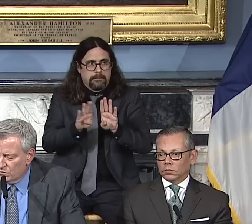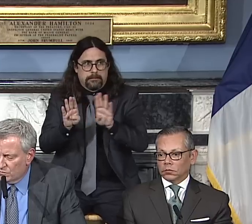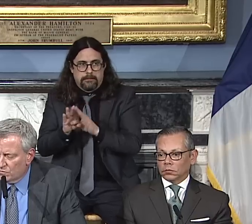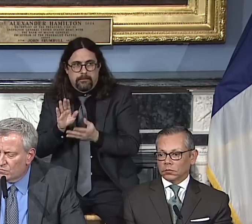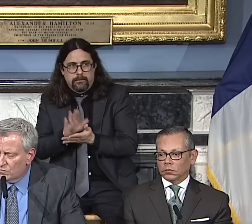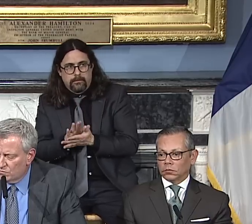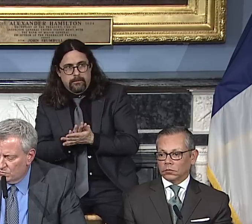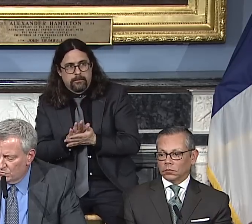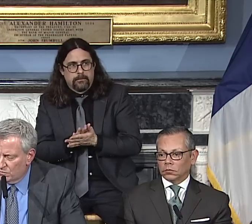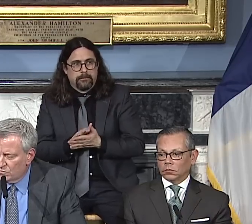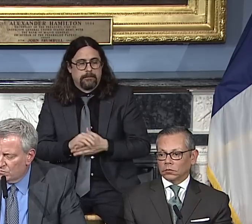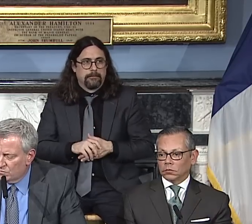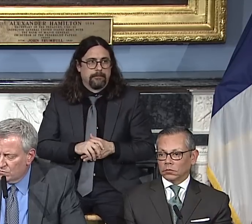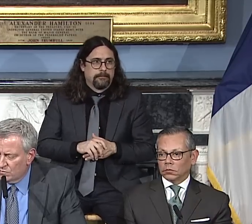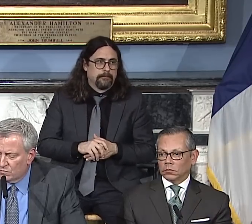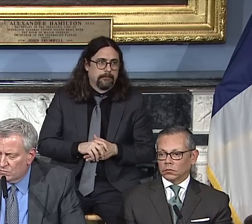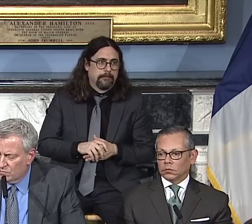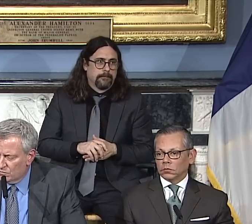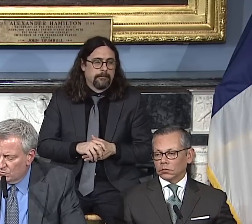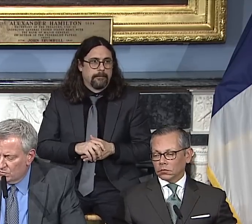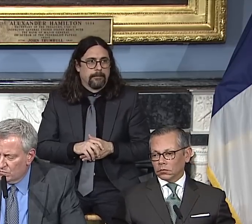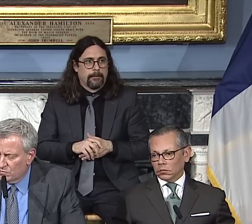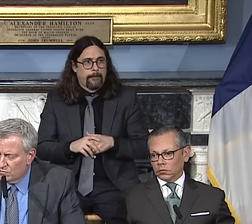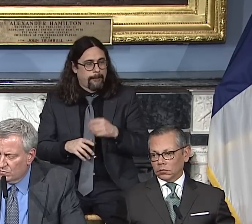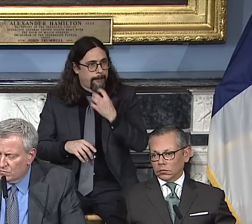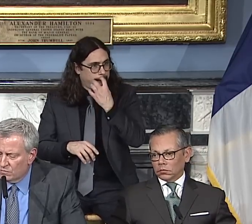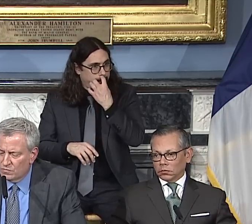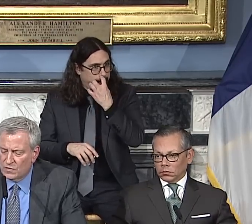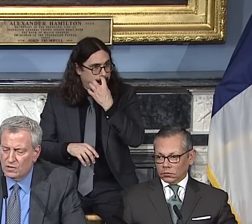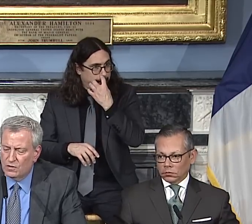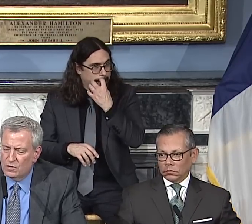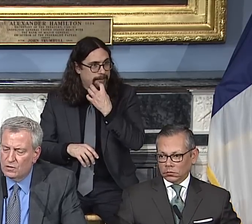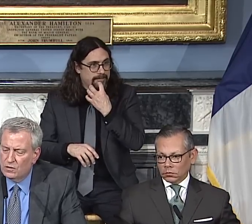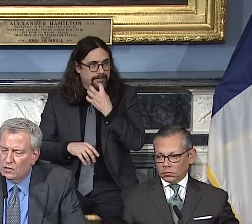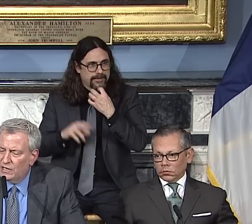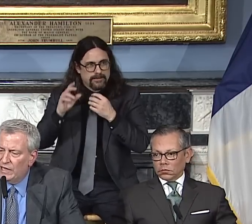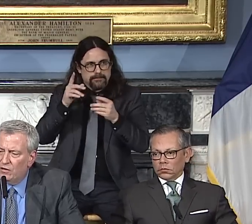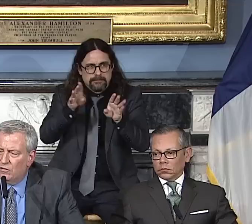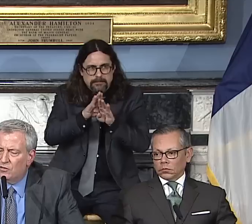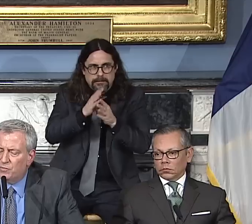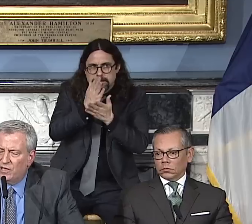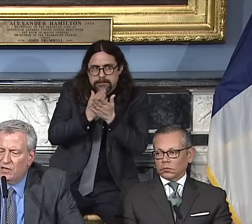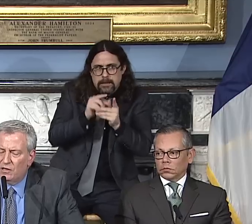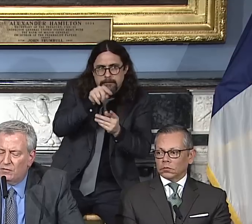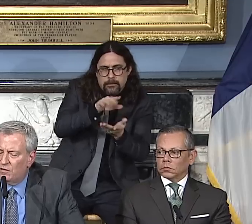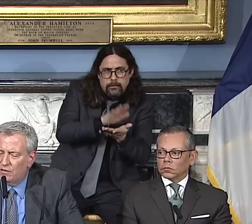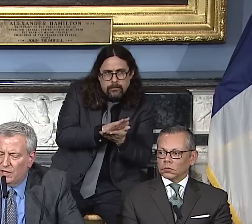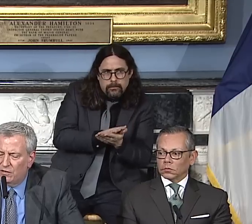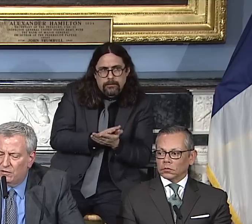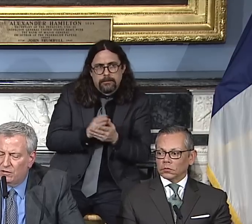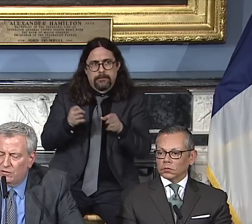parades and shutting down theaters when you're here in the city? Again, there's been